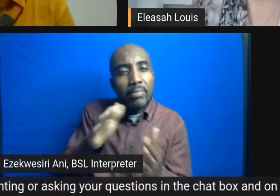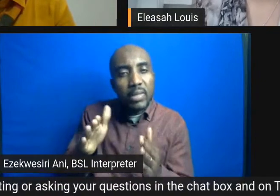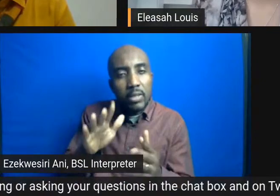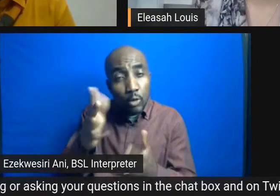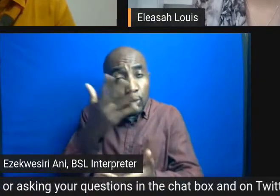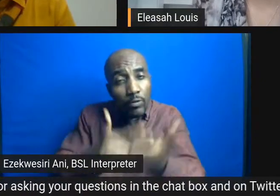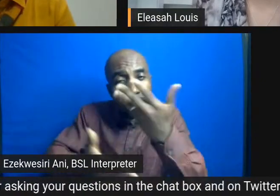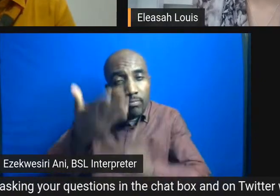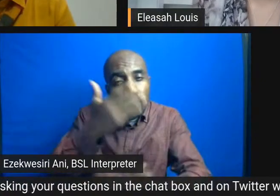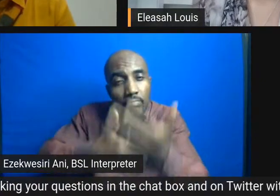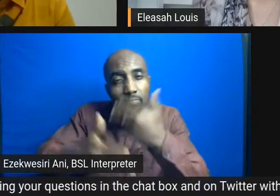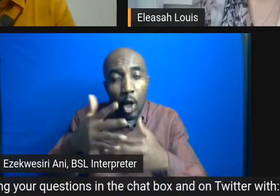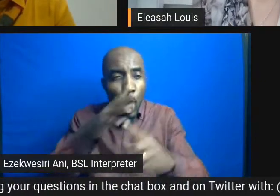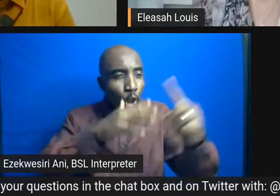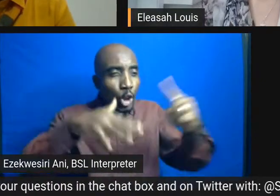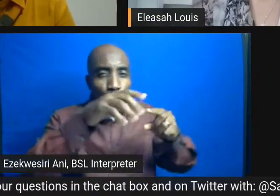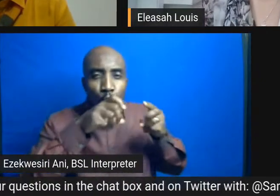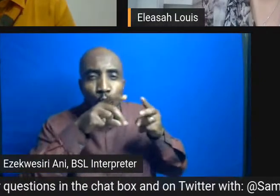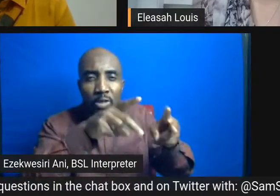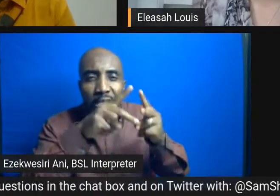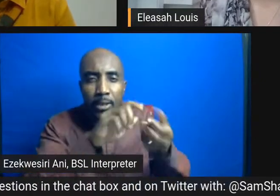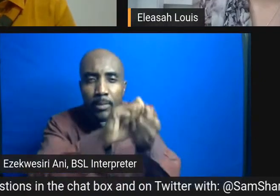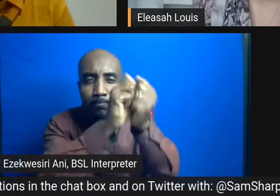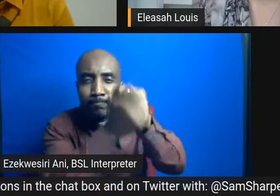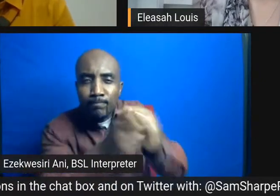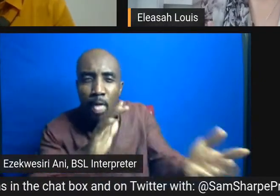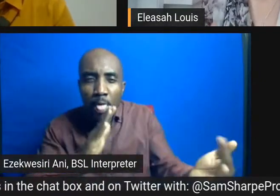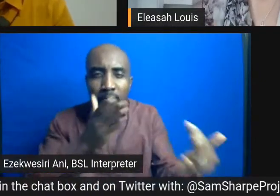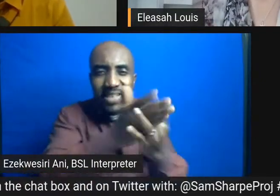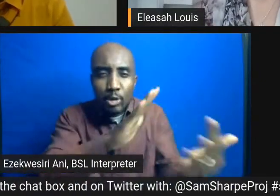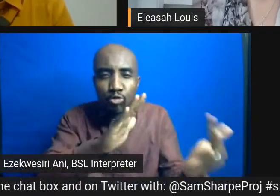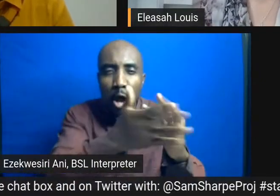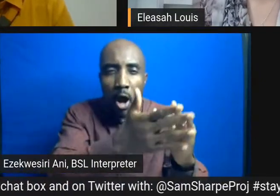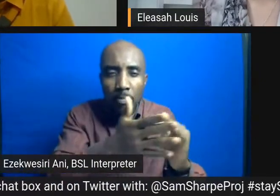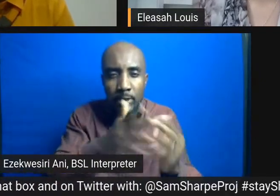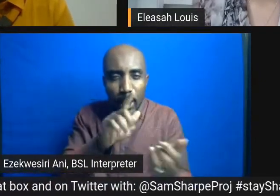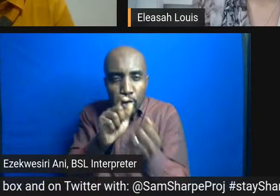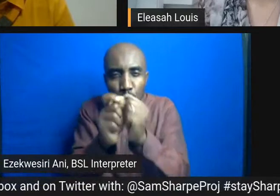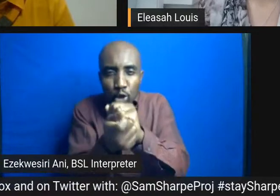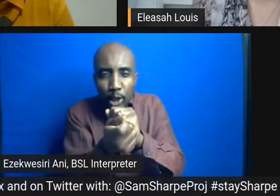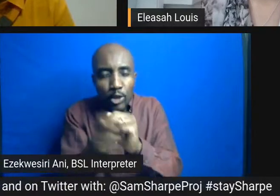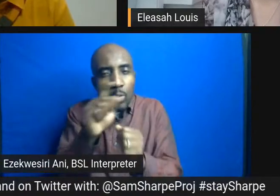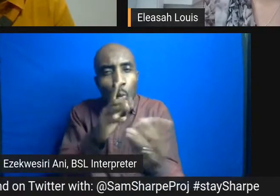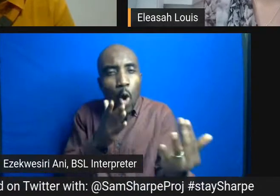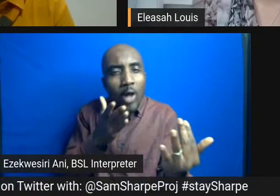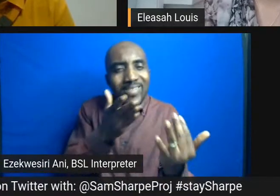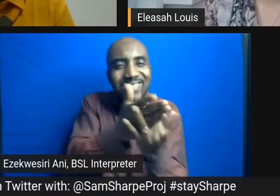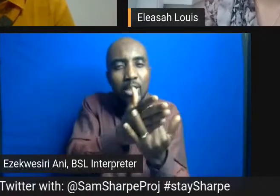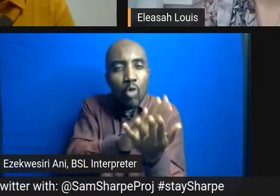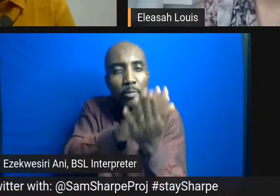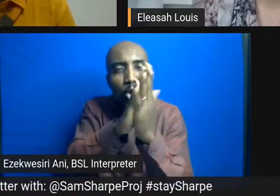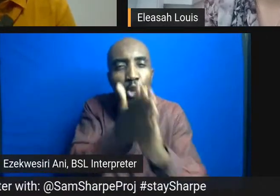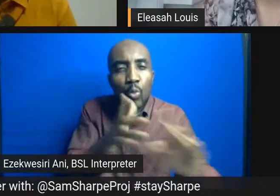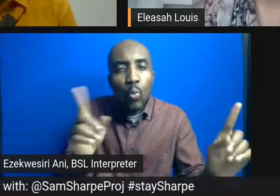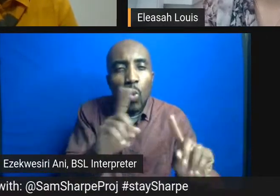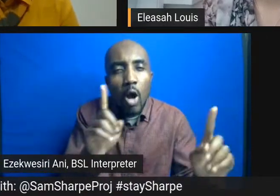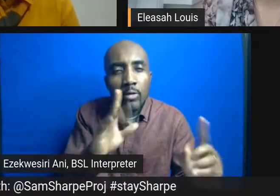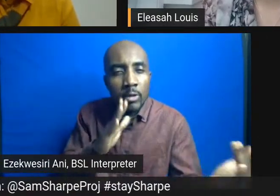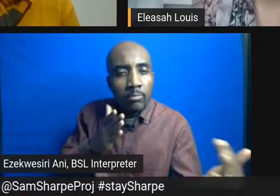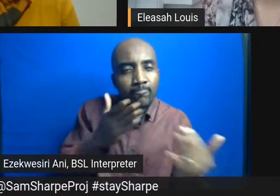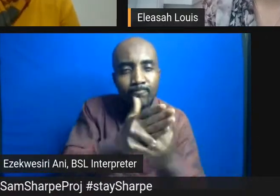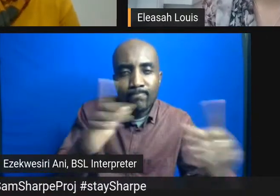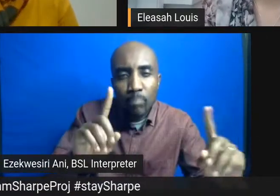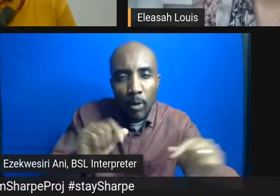disrupting social norms until change comes. What kind of disruption do you think we should pursue?